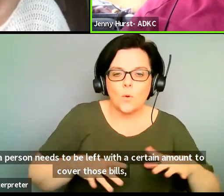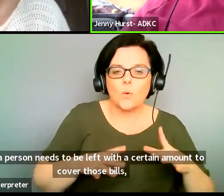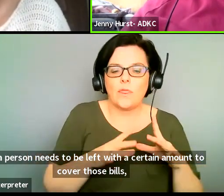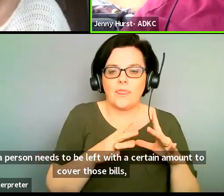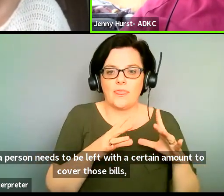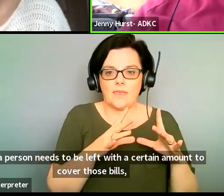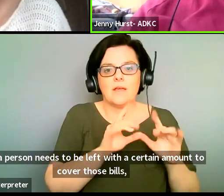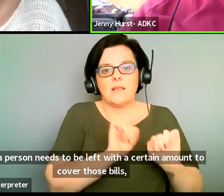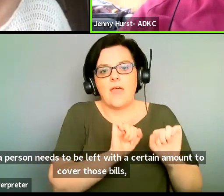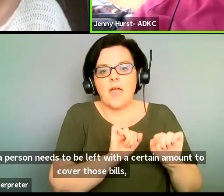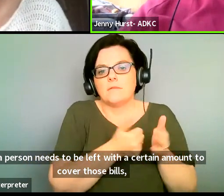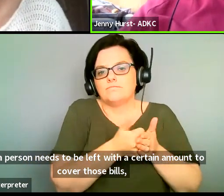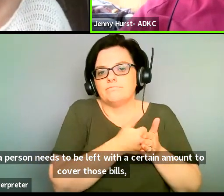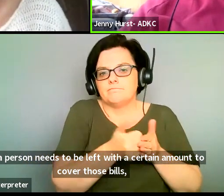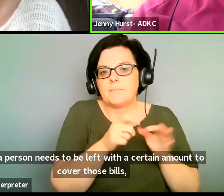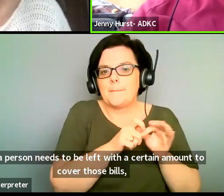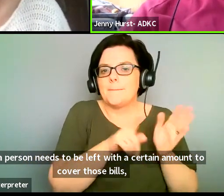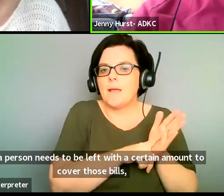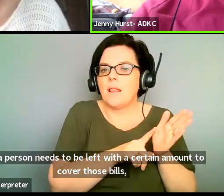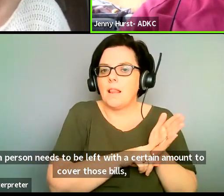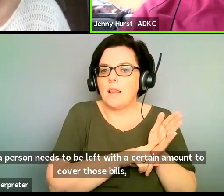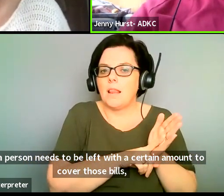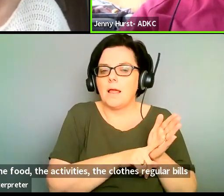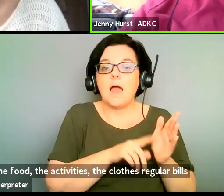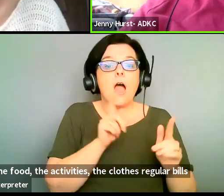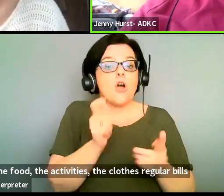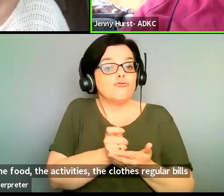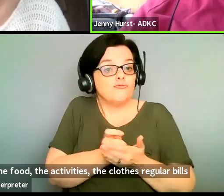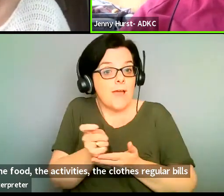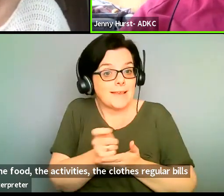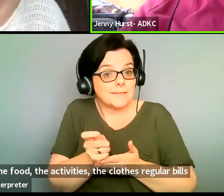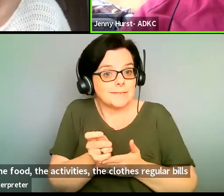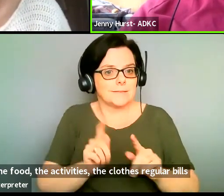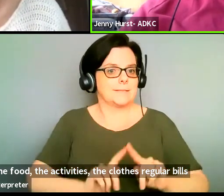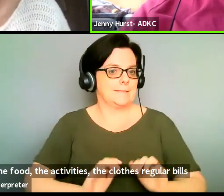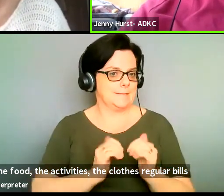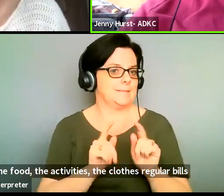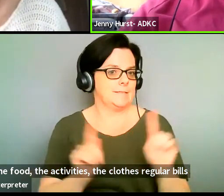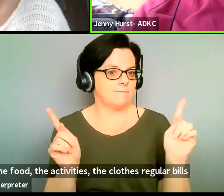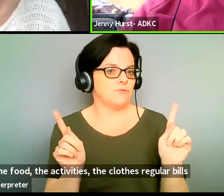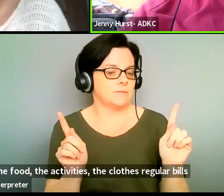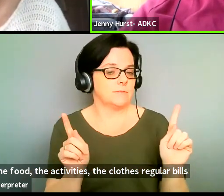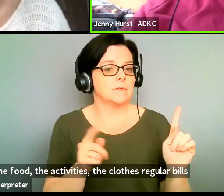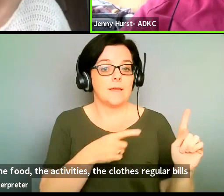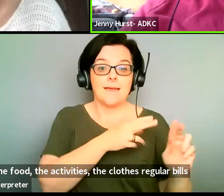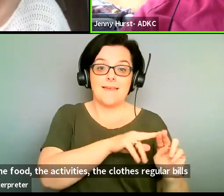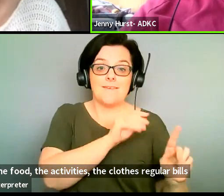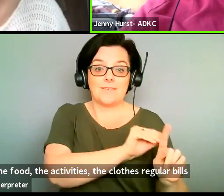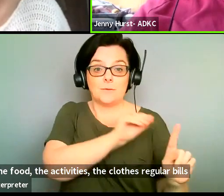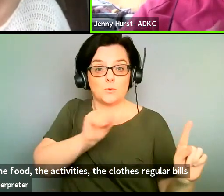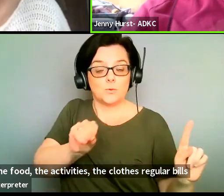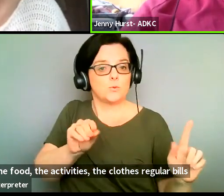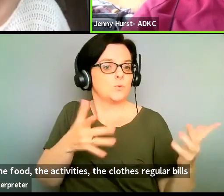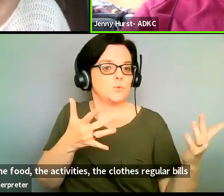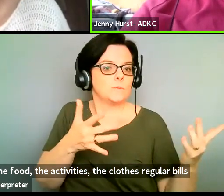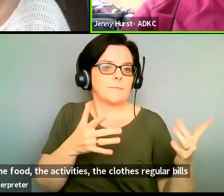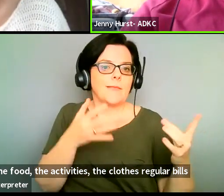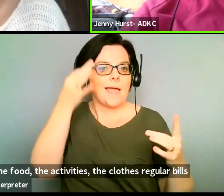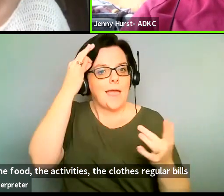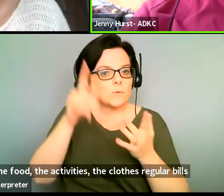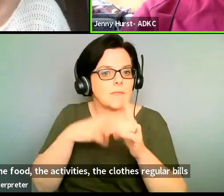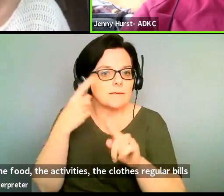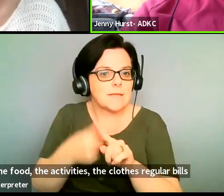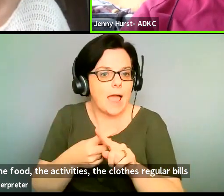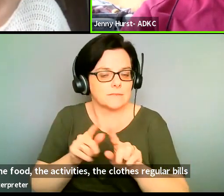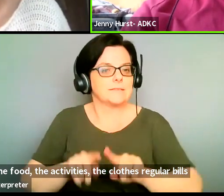regular bills. But rent is different. If they need to contribute to council tax, that's different as